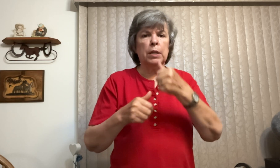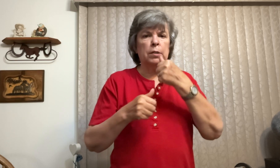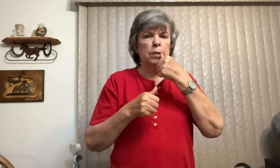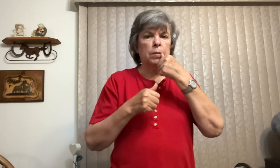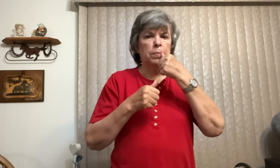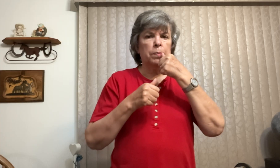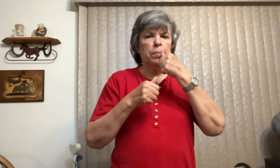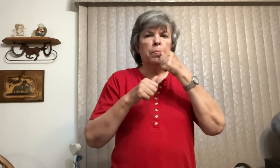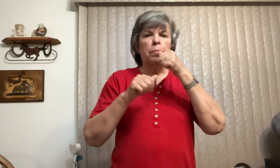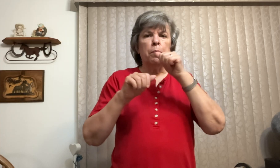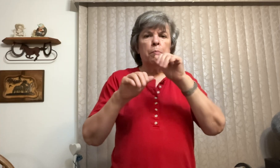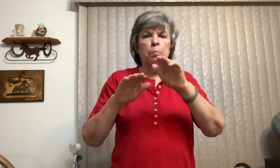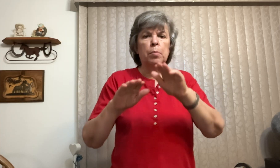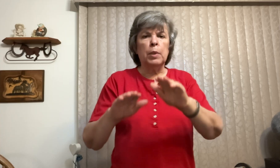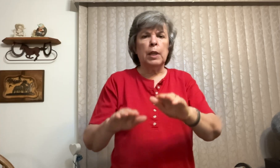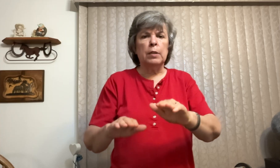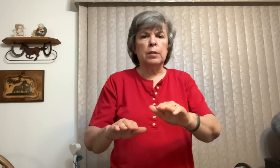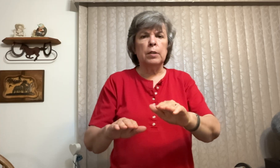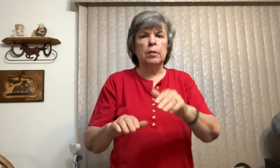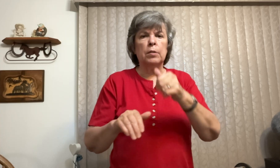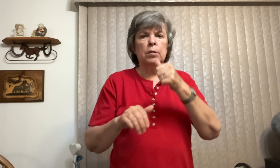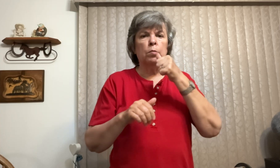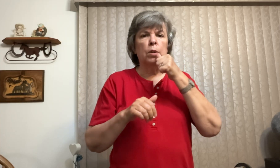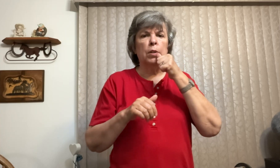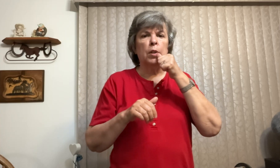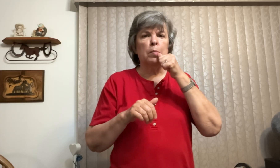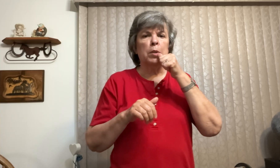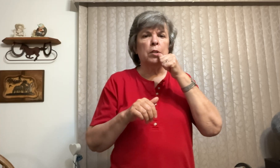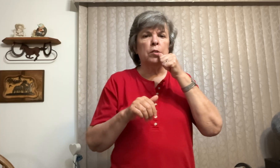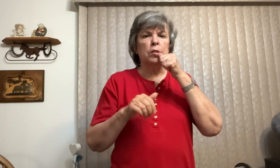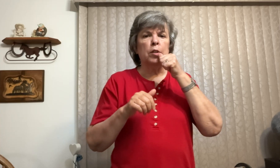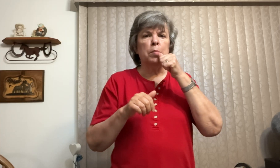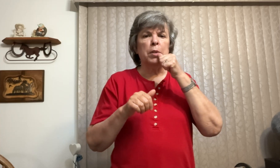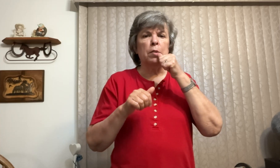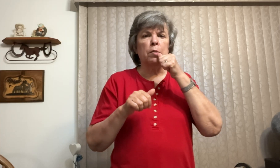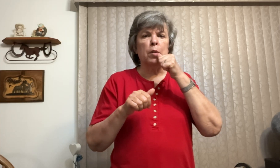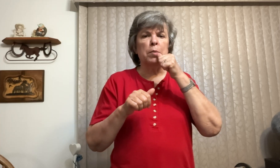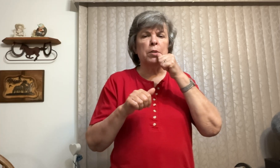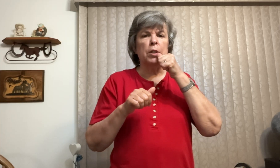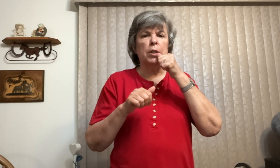blessing. Blessing. So one thumb touches the lip, the other thumb is there,